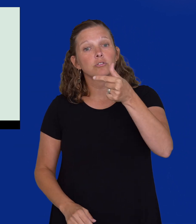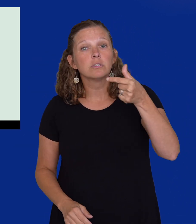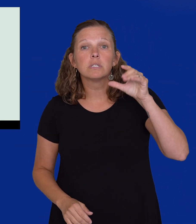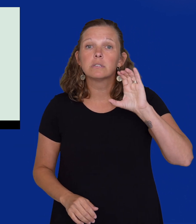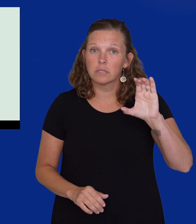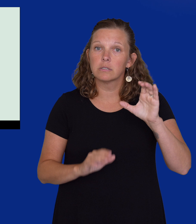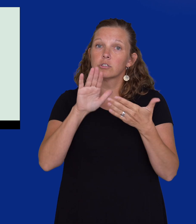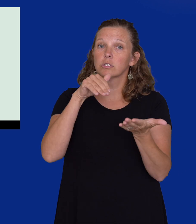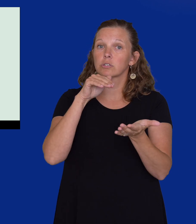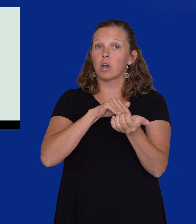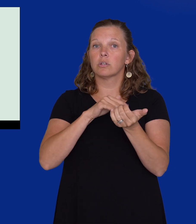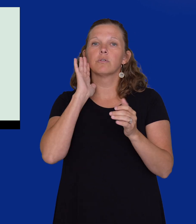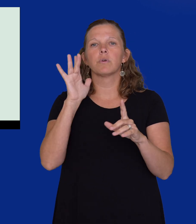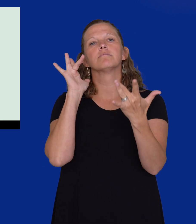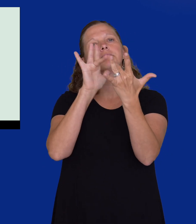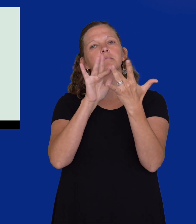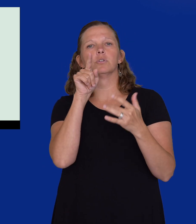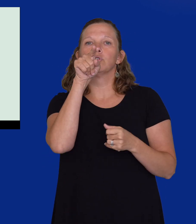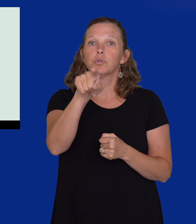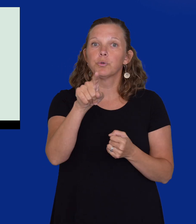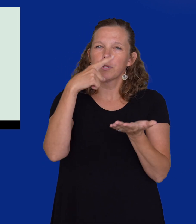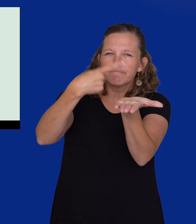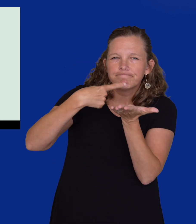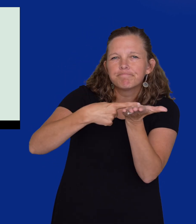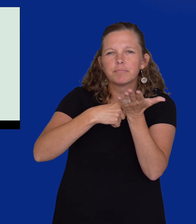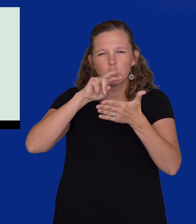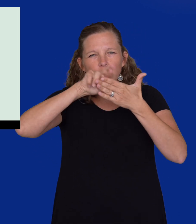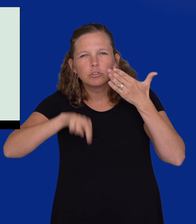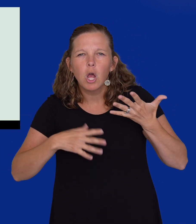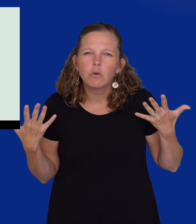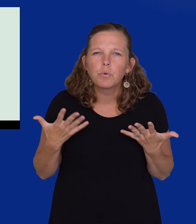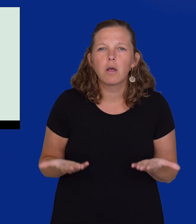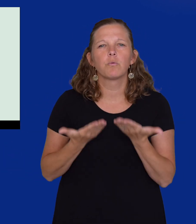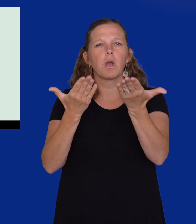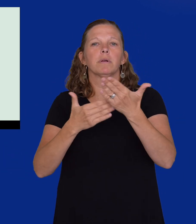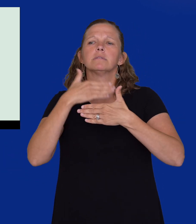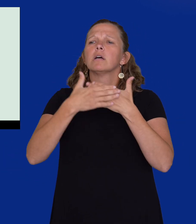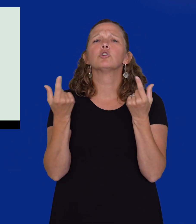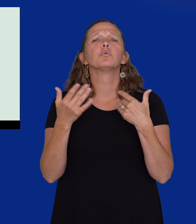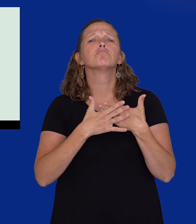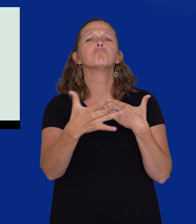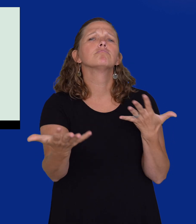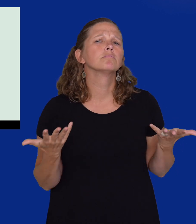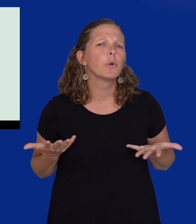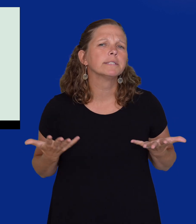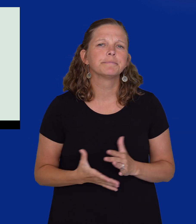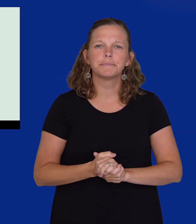Your GGC provider will contact you to review results and next steps.